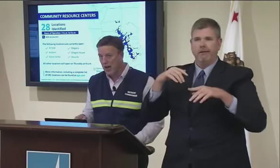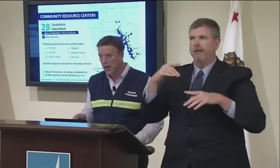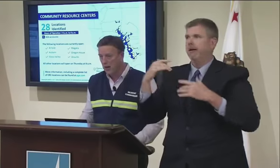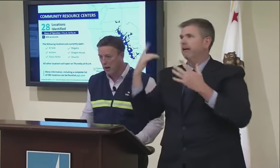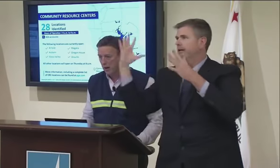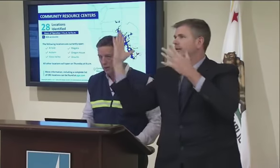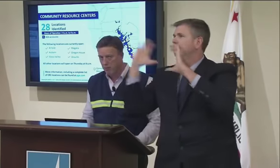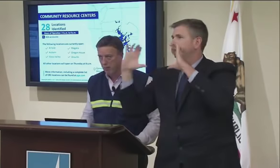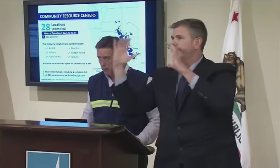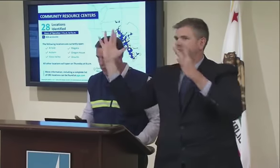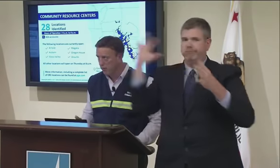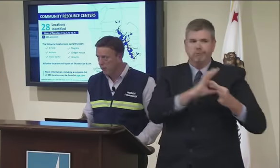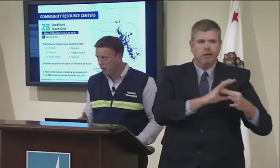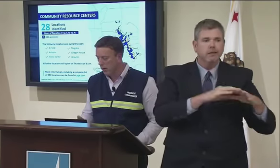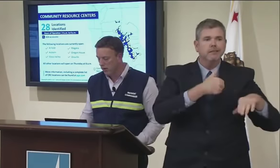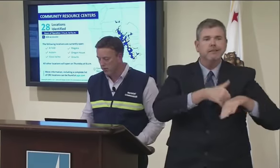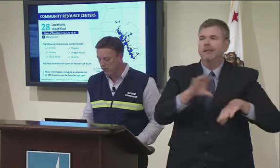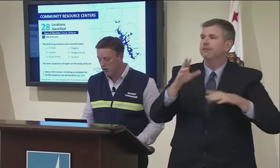will again